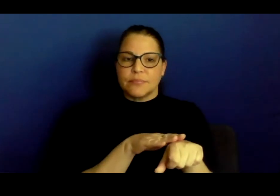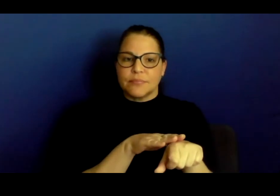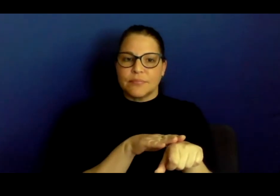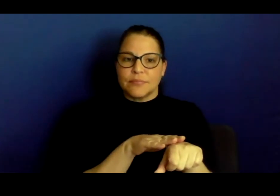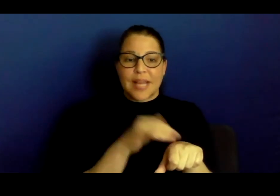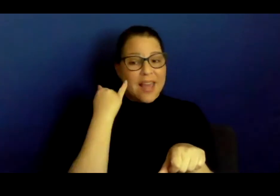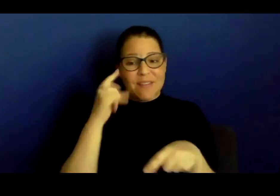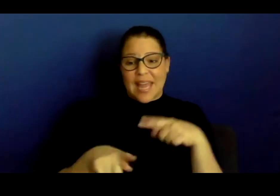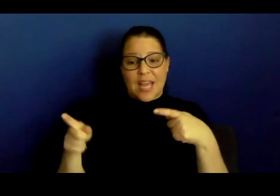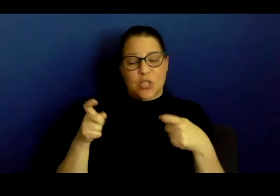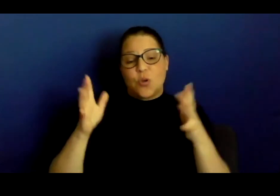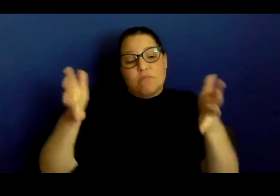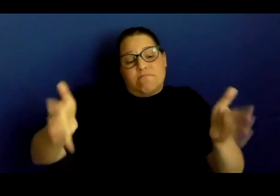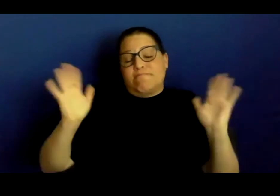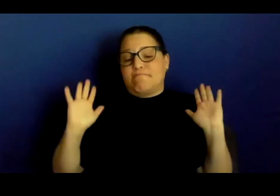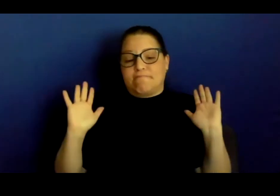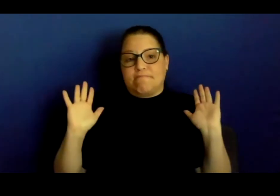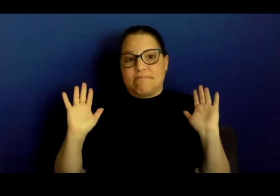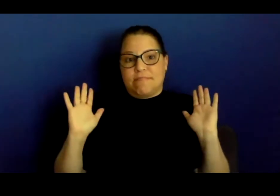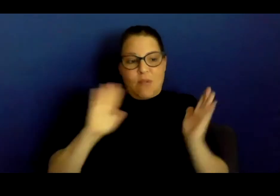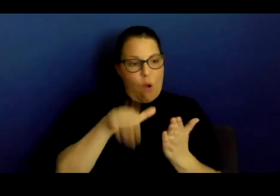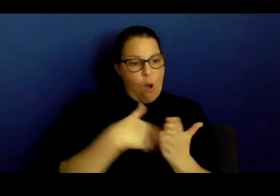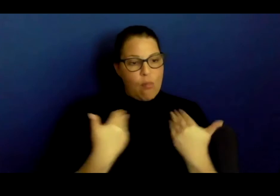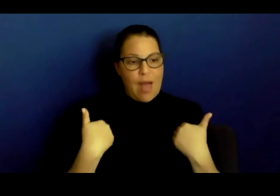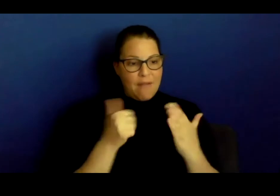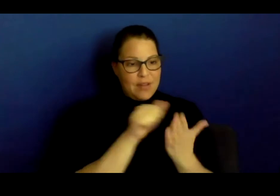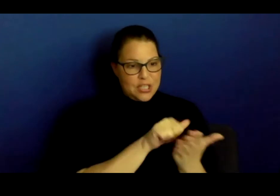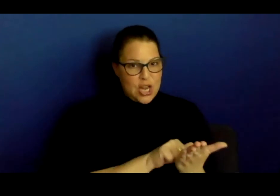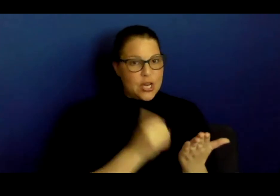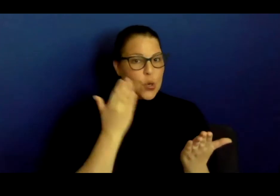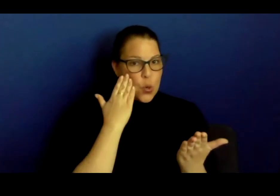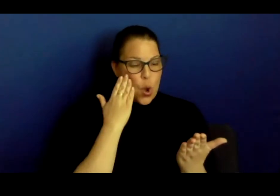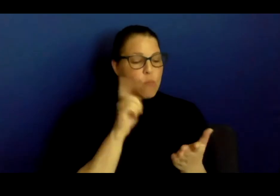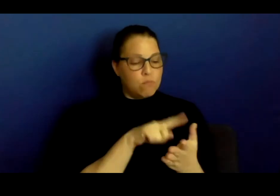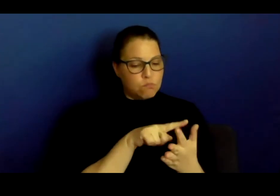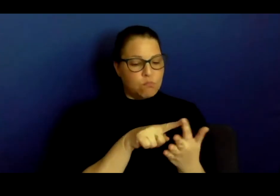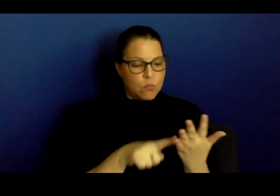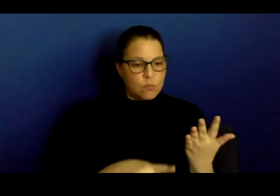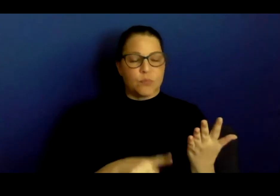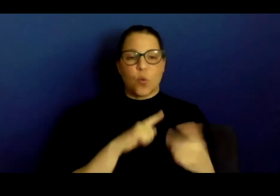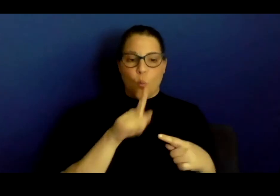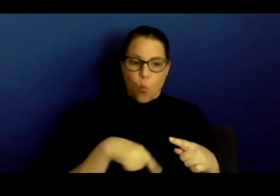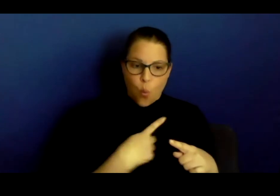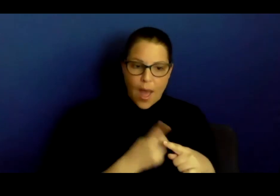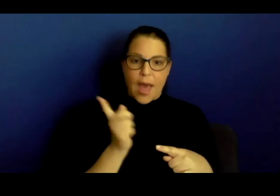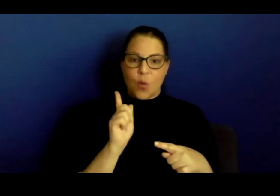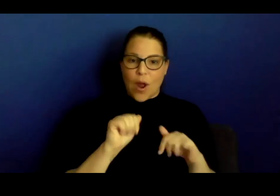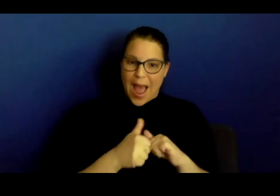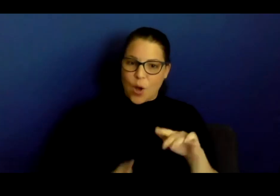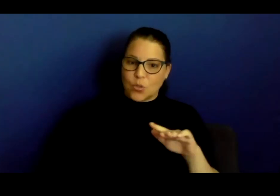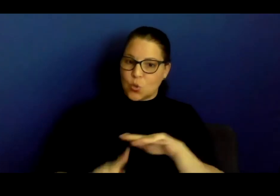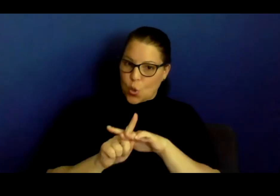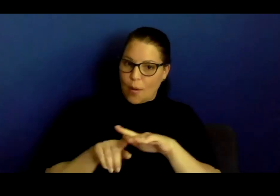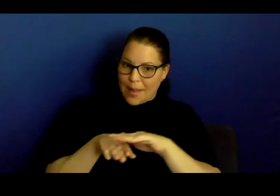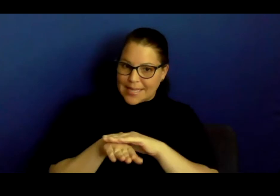are out there, right? Everybody has an agenda, they're ready, they know when, where, how to show up. You do need to get ready for